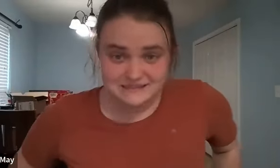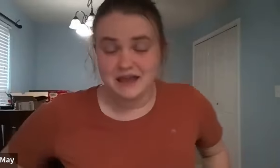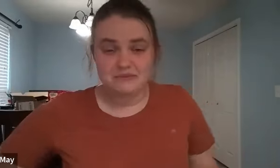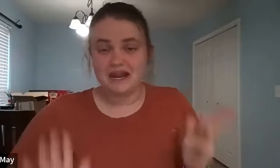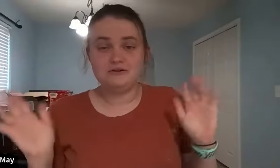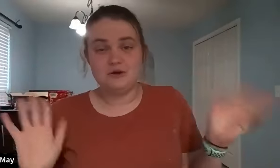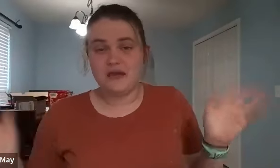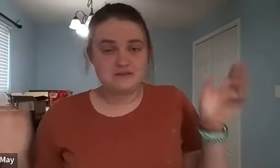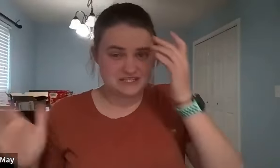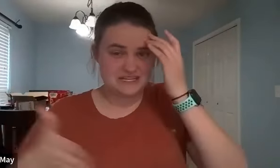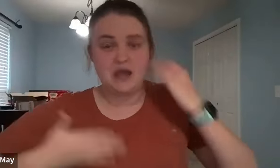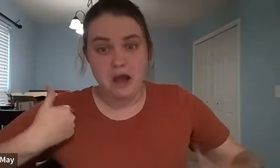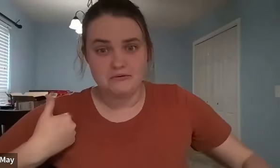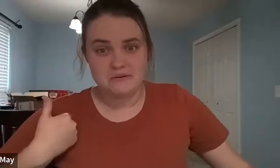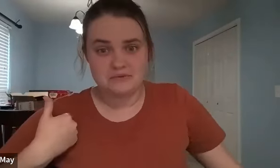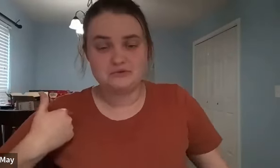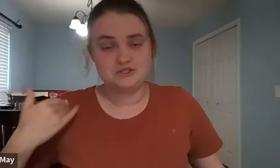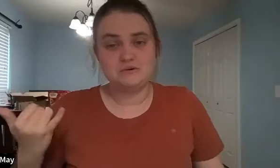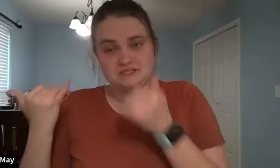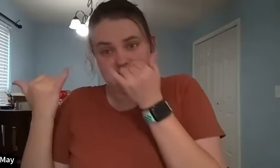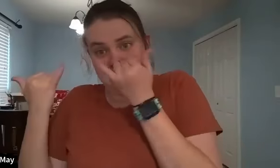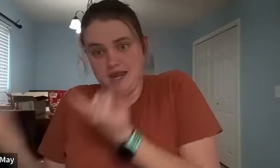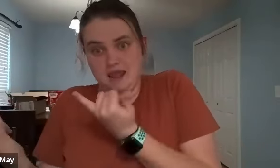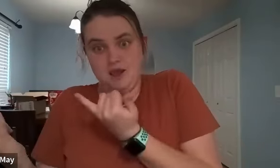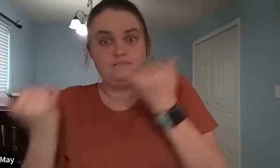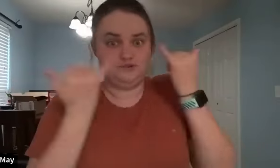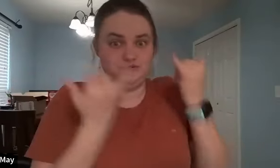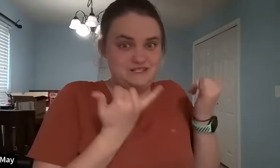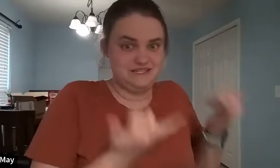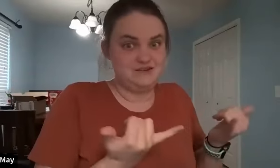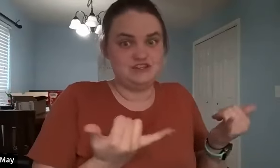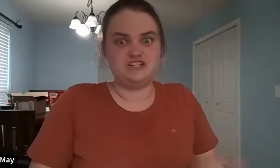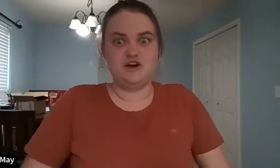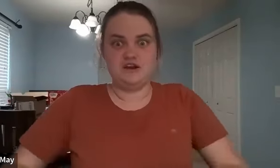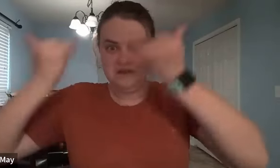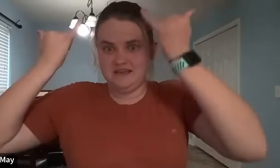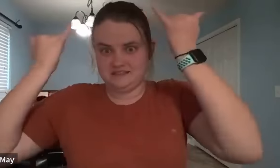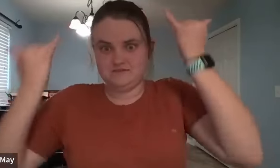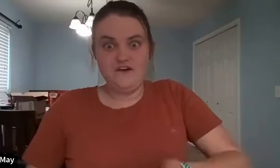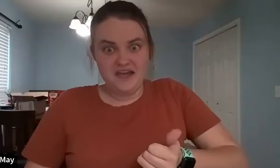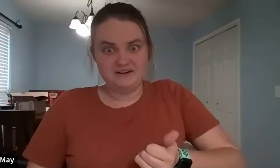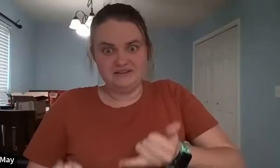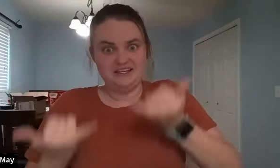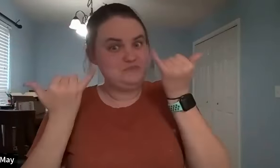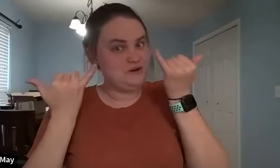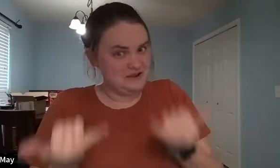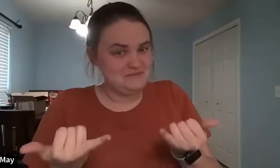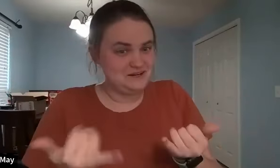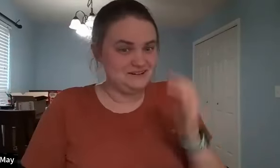I mean, I don't know, that was just like how I remembered which one was now and which one was today. I just thought of it's final, like you better come here.